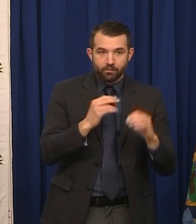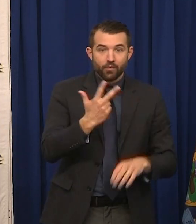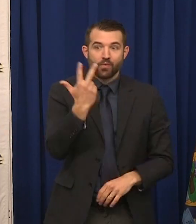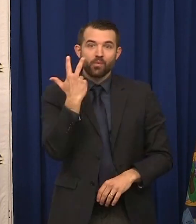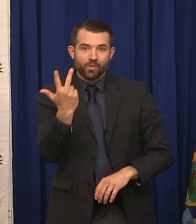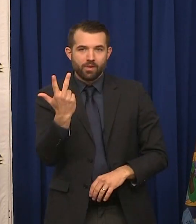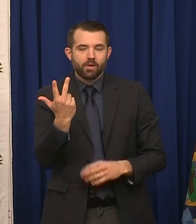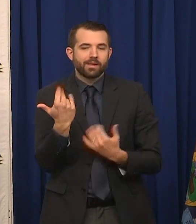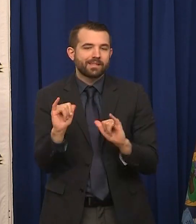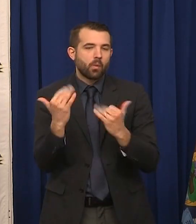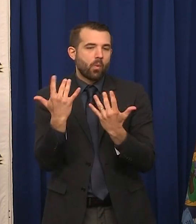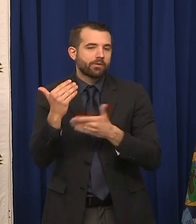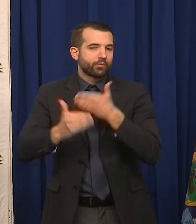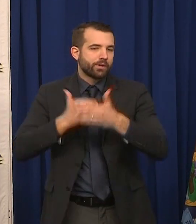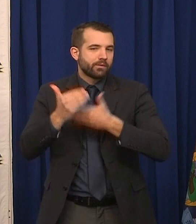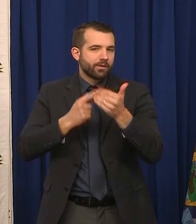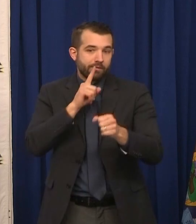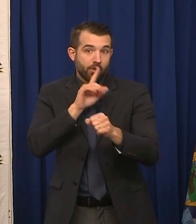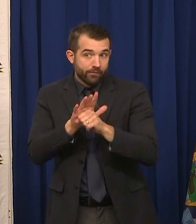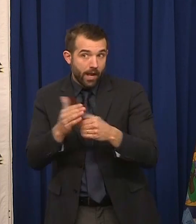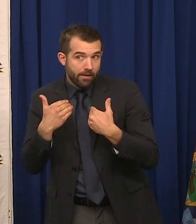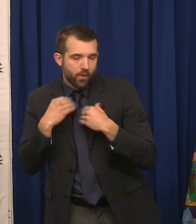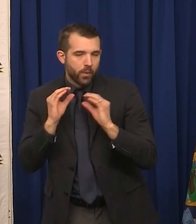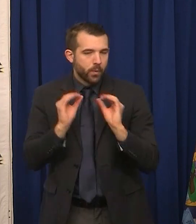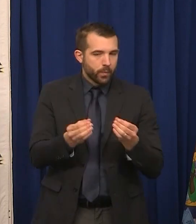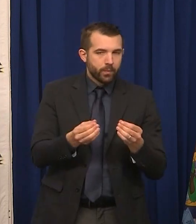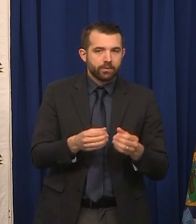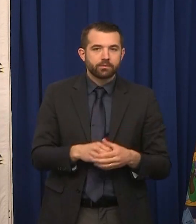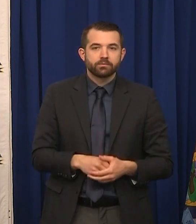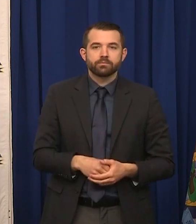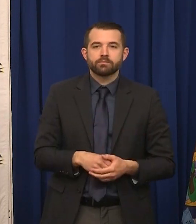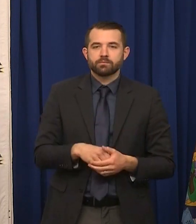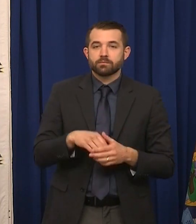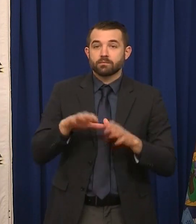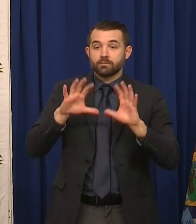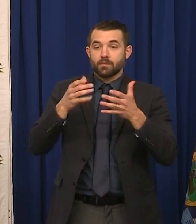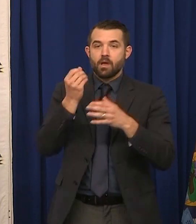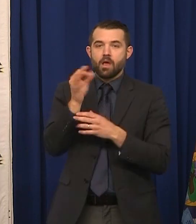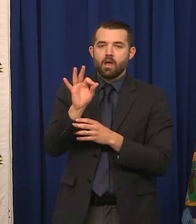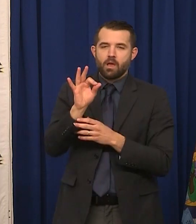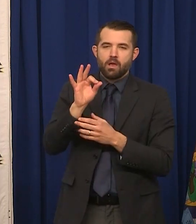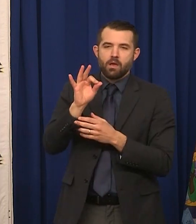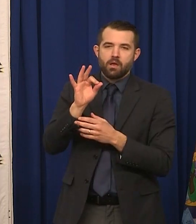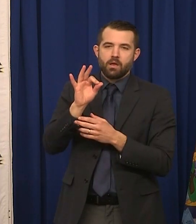Corrections is in the process of standing up a dashboard, a public-facing